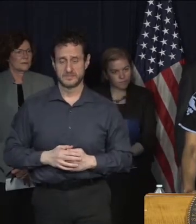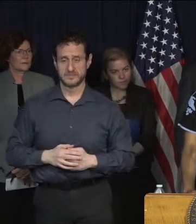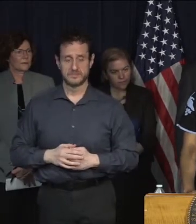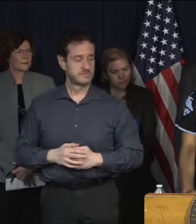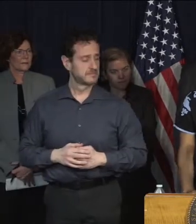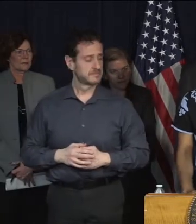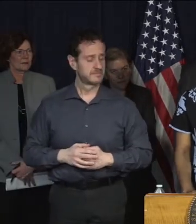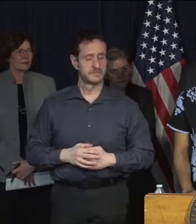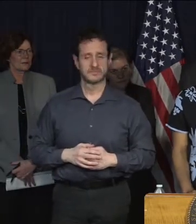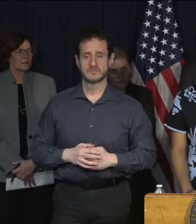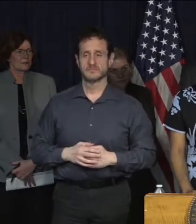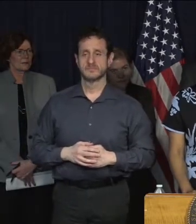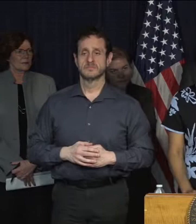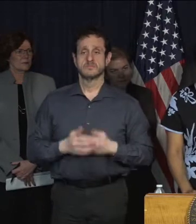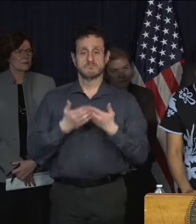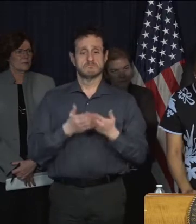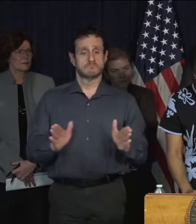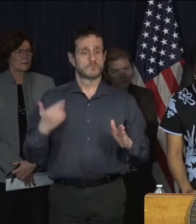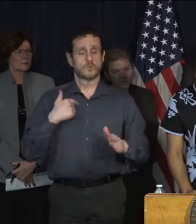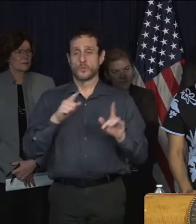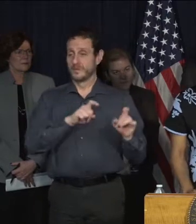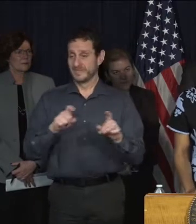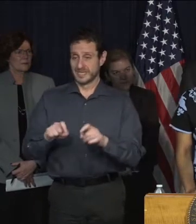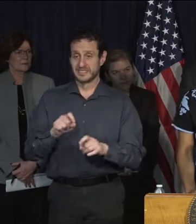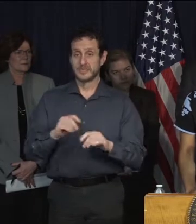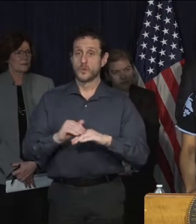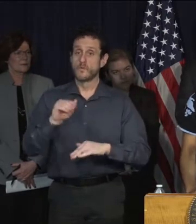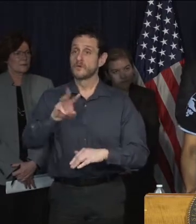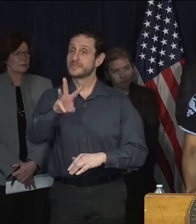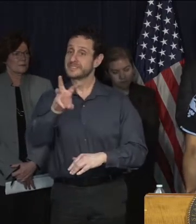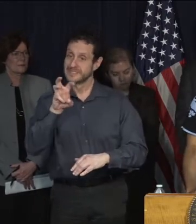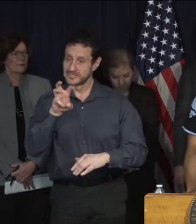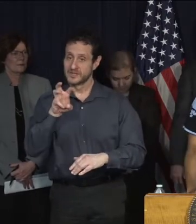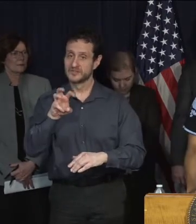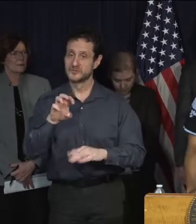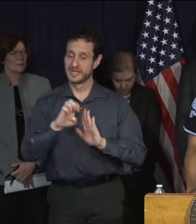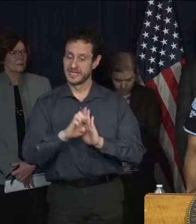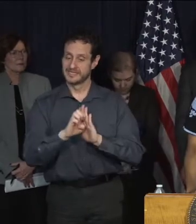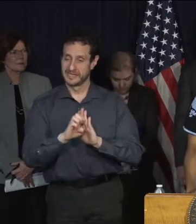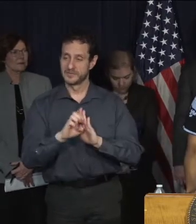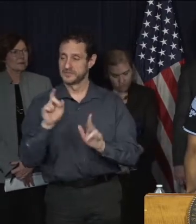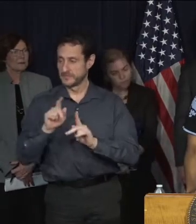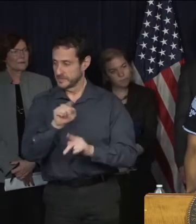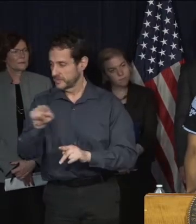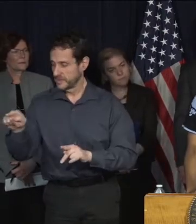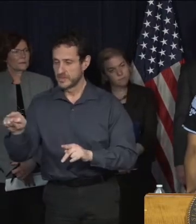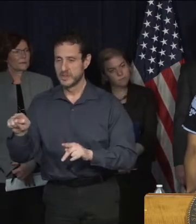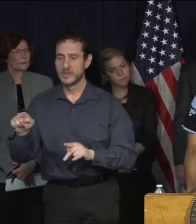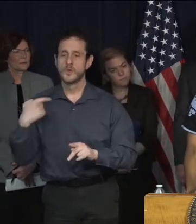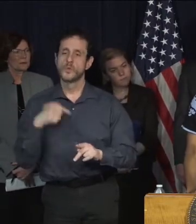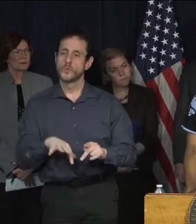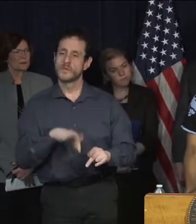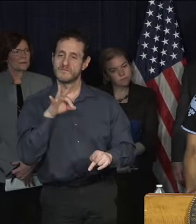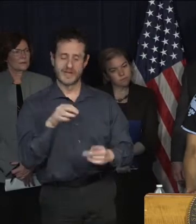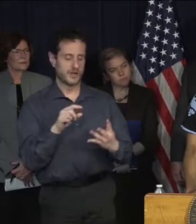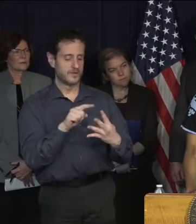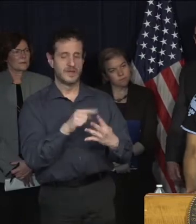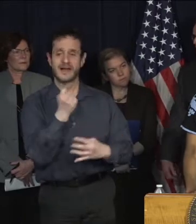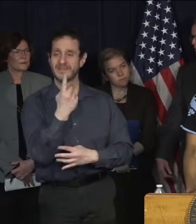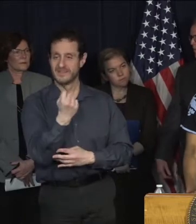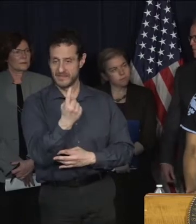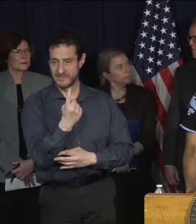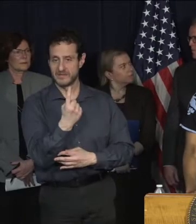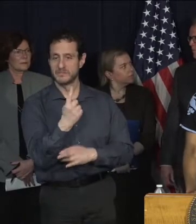Overall, we've tested 600 plus specimens, and of those have come up with 11